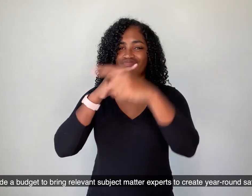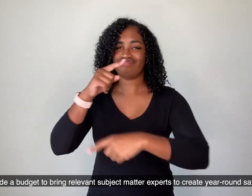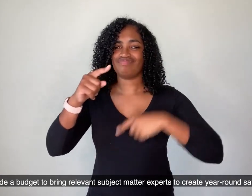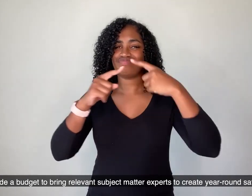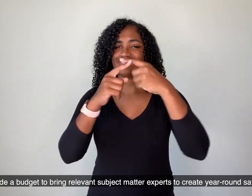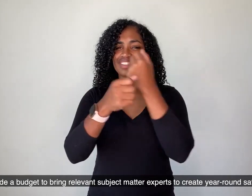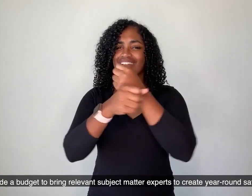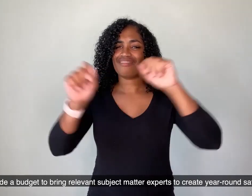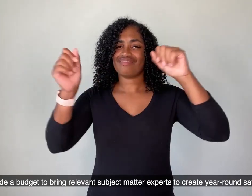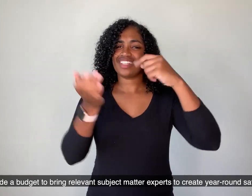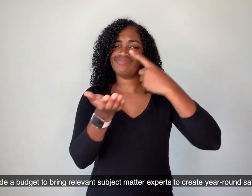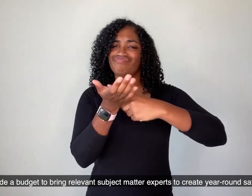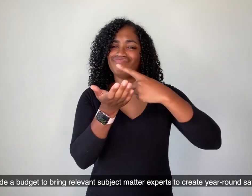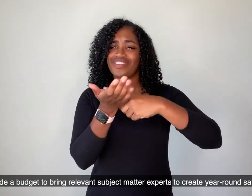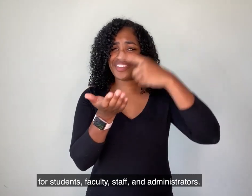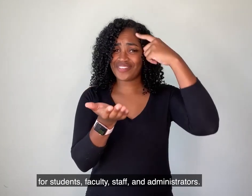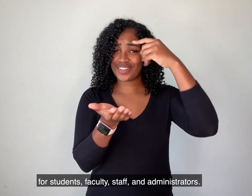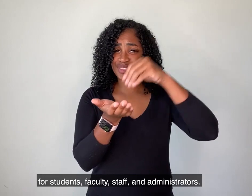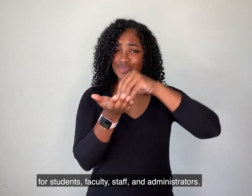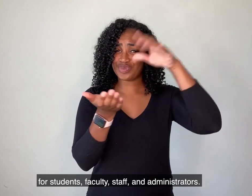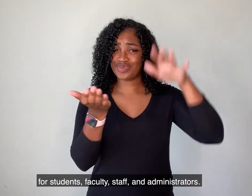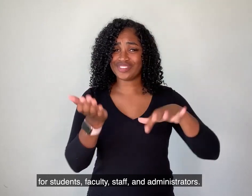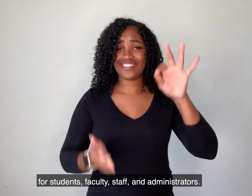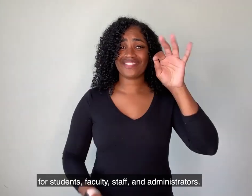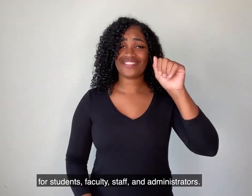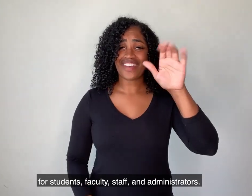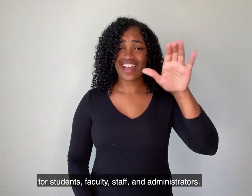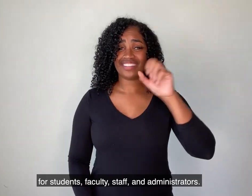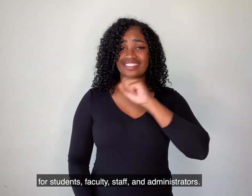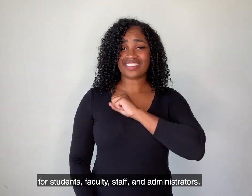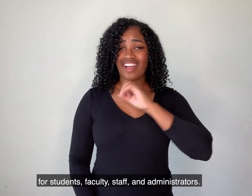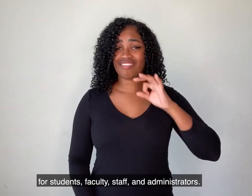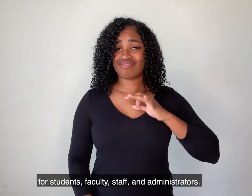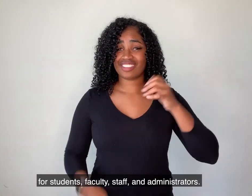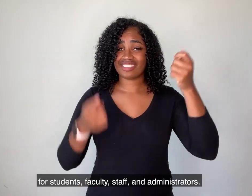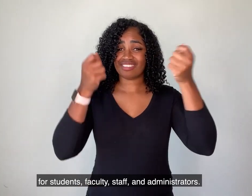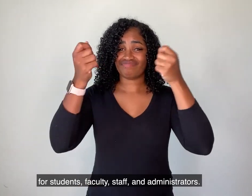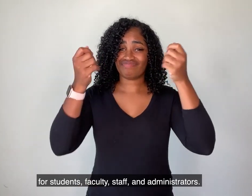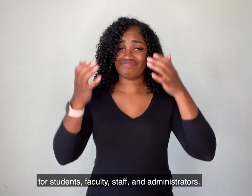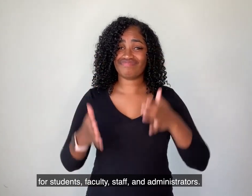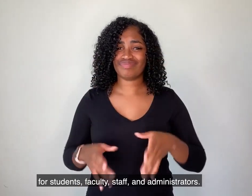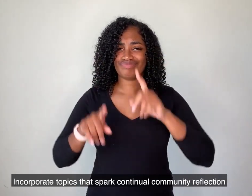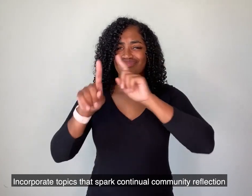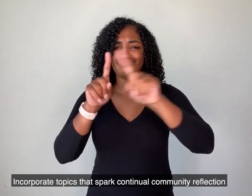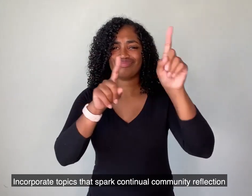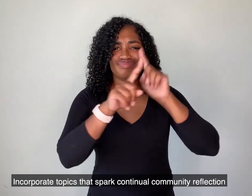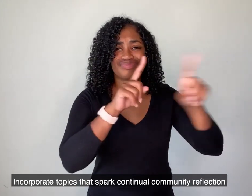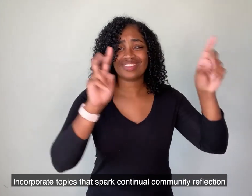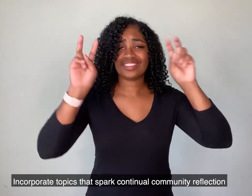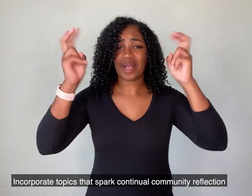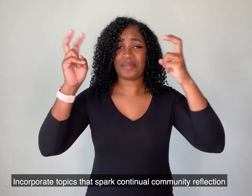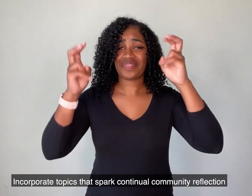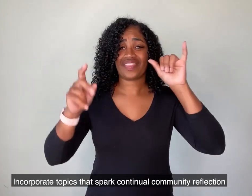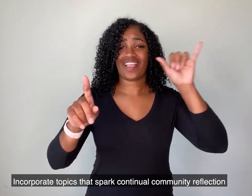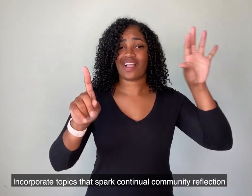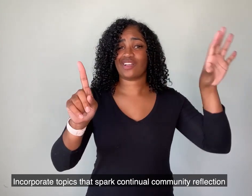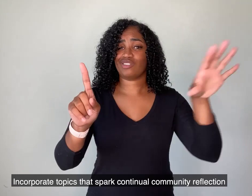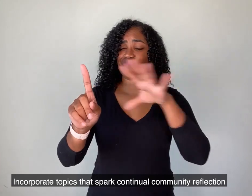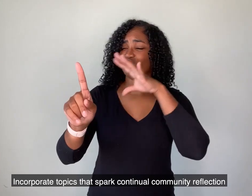create year-round safe forums for students, faculty, staff, and administrators. Incorporate different